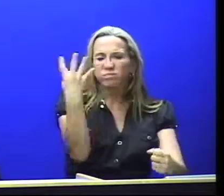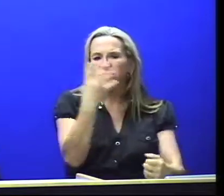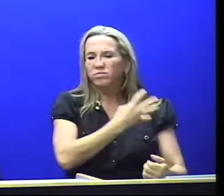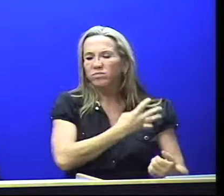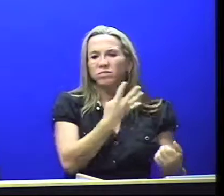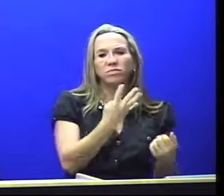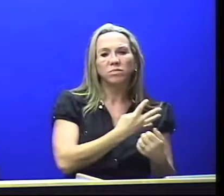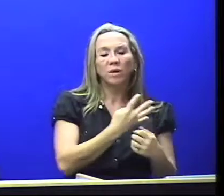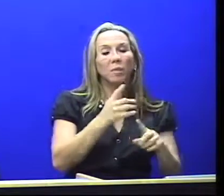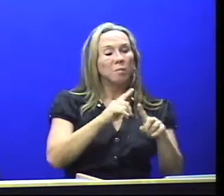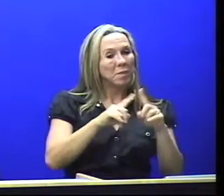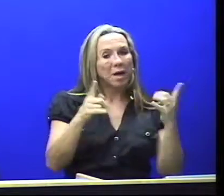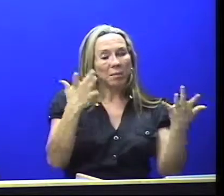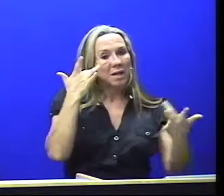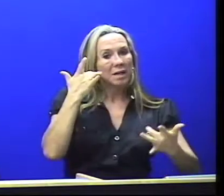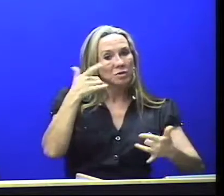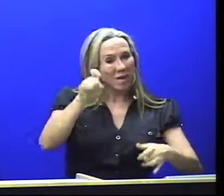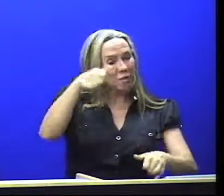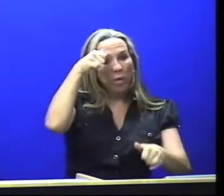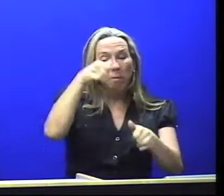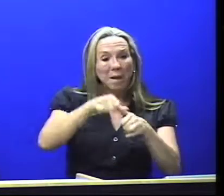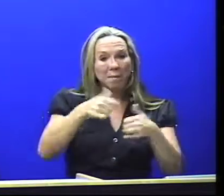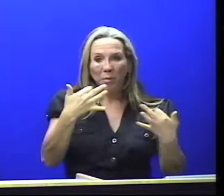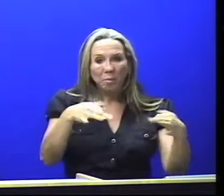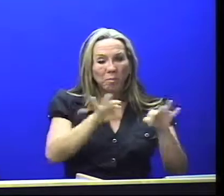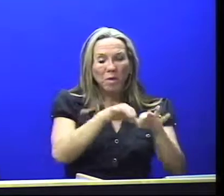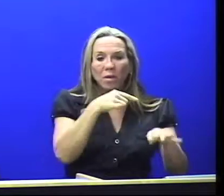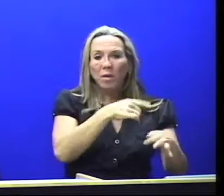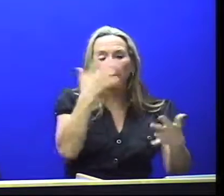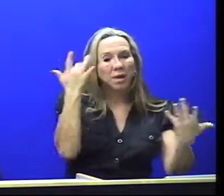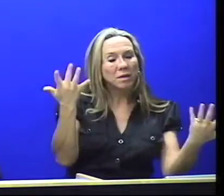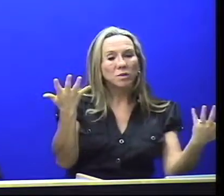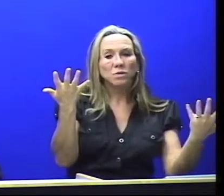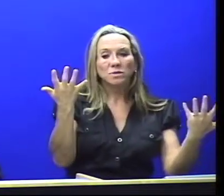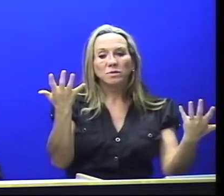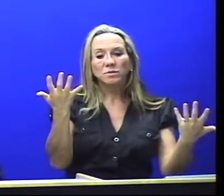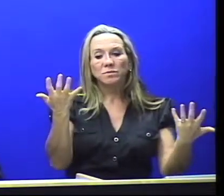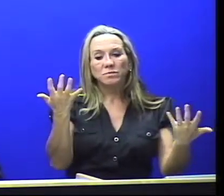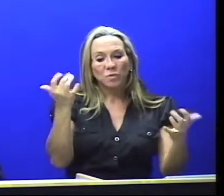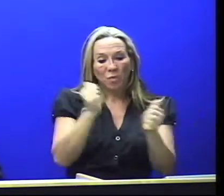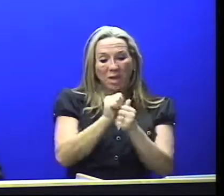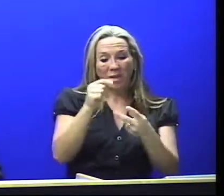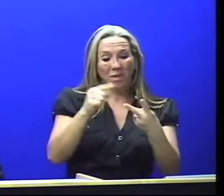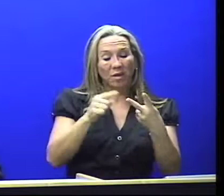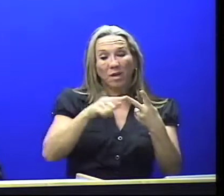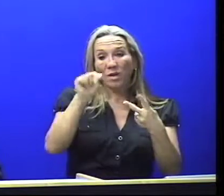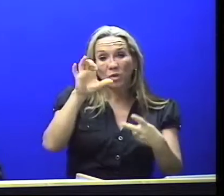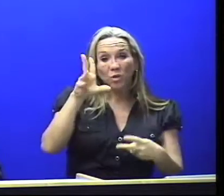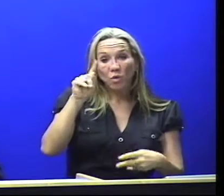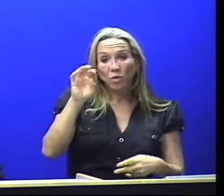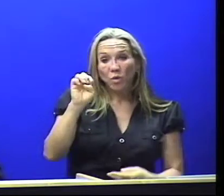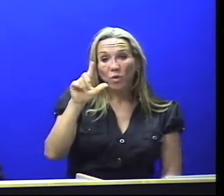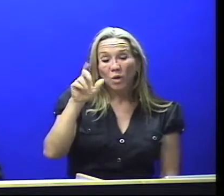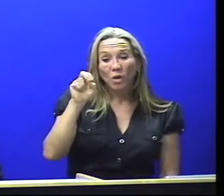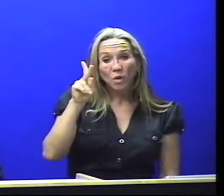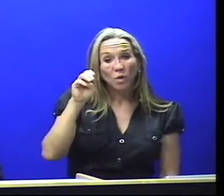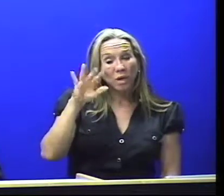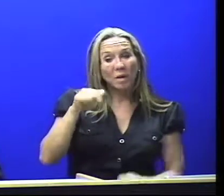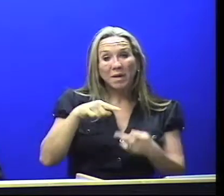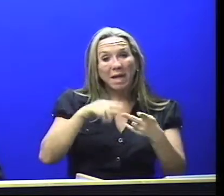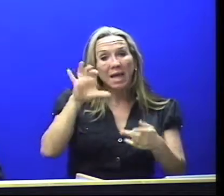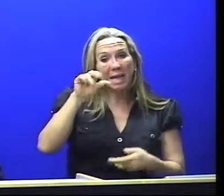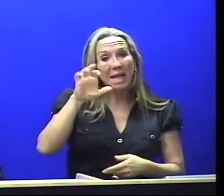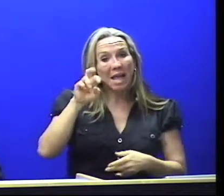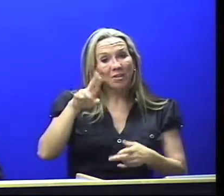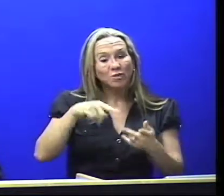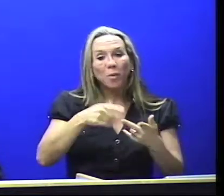But again, we have to remember then that there's also the potential with acute leukemias for the cancer to be